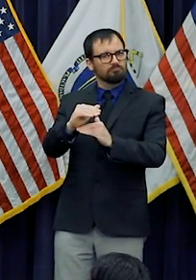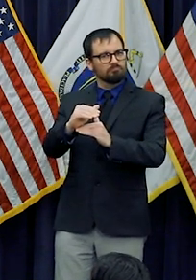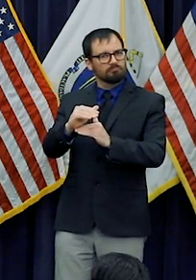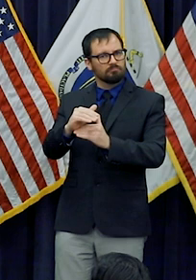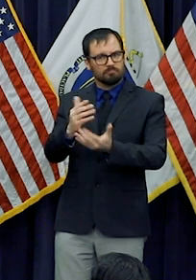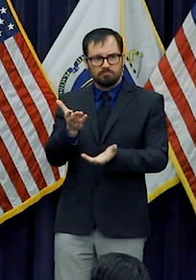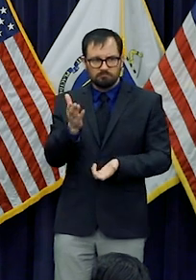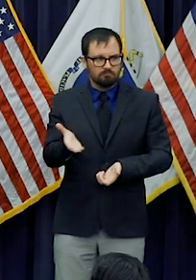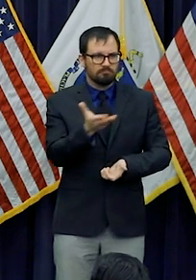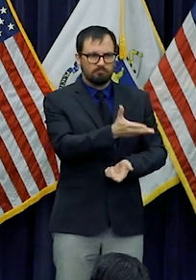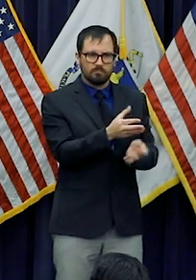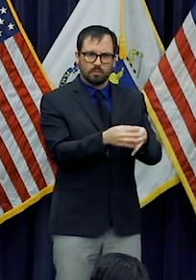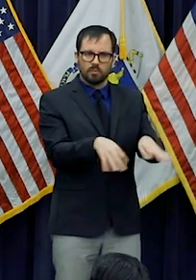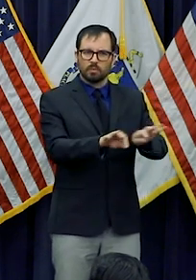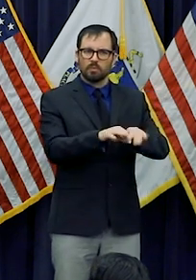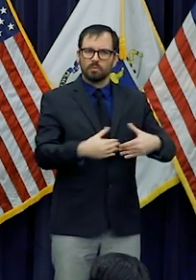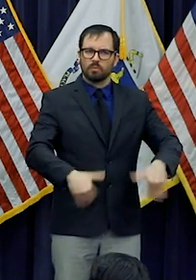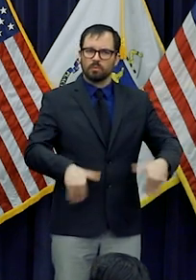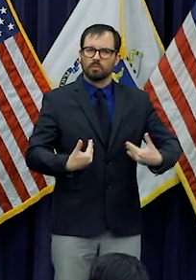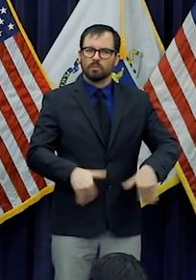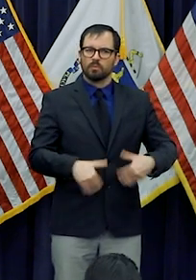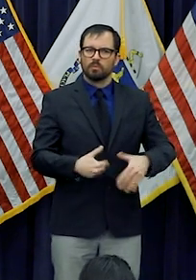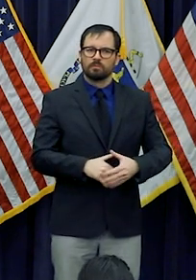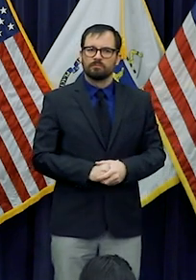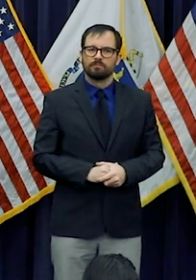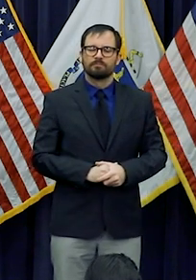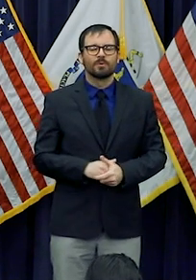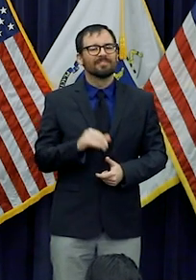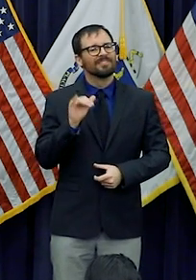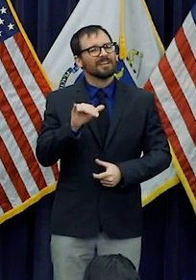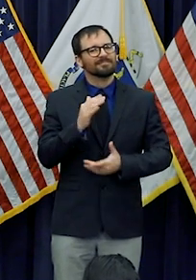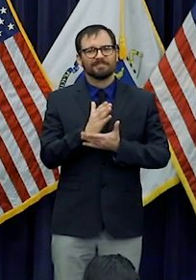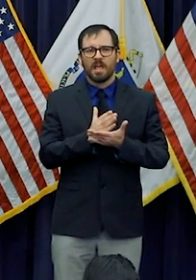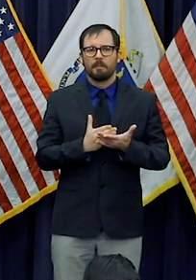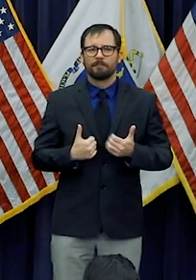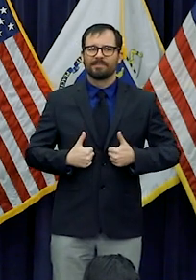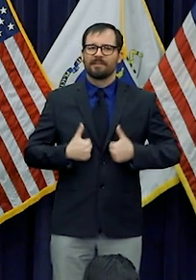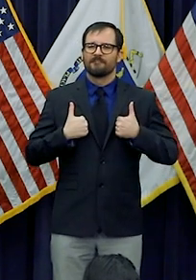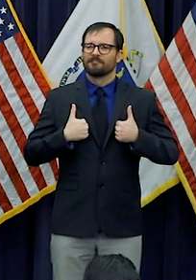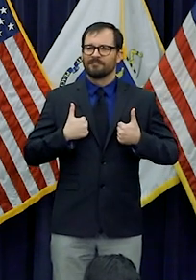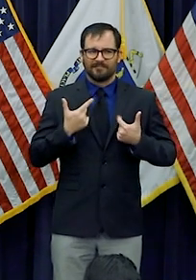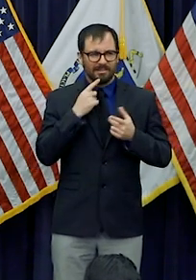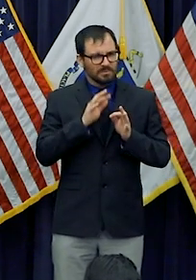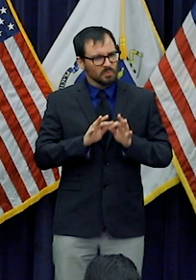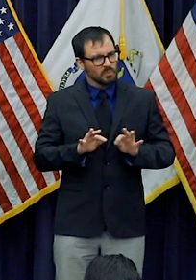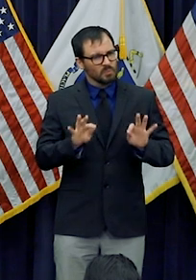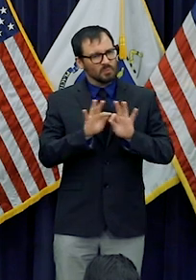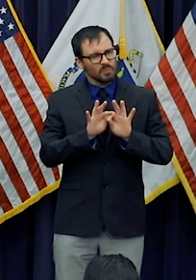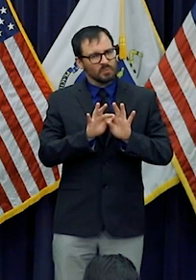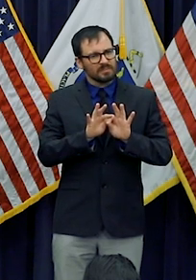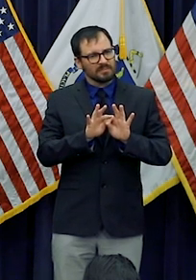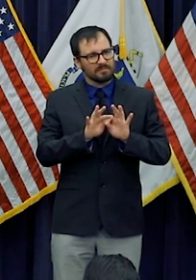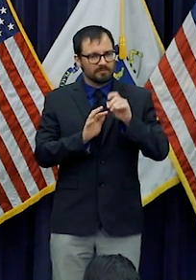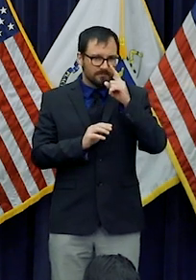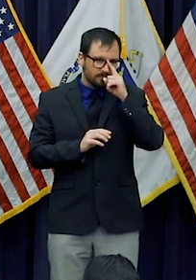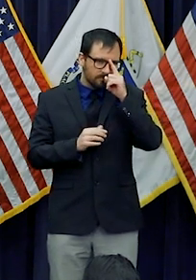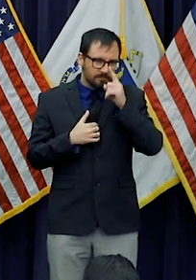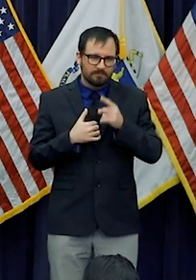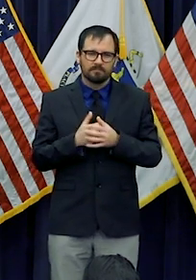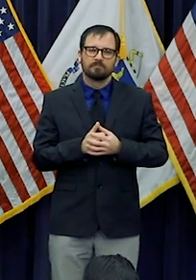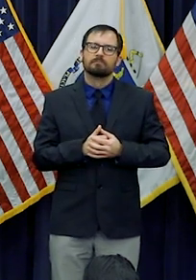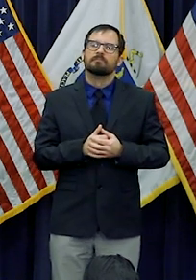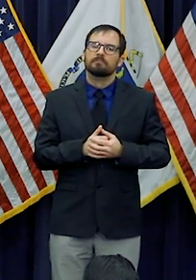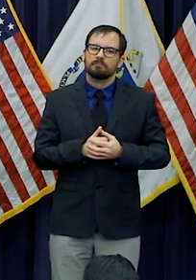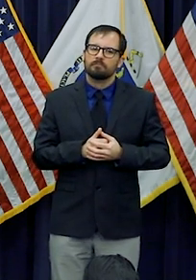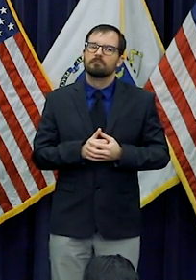where you would want the ability to be physically close to those you care about most than during a time